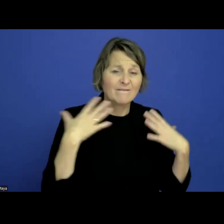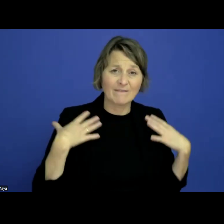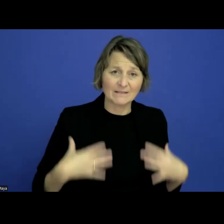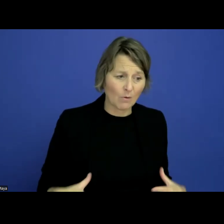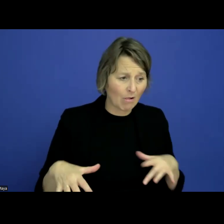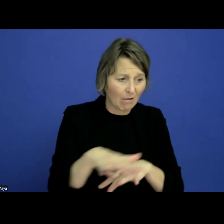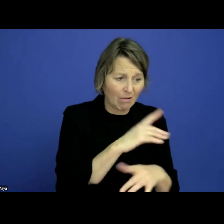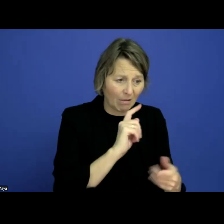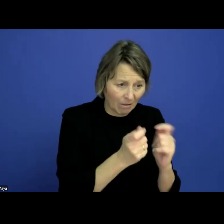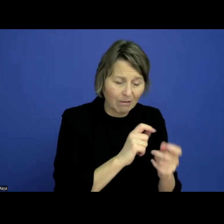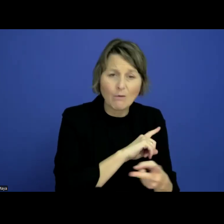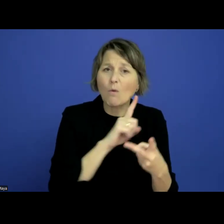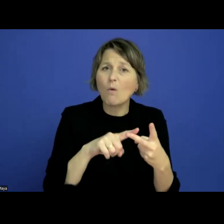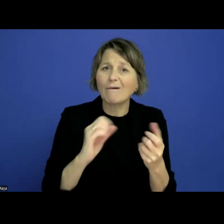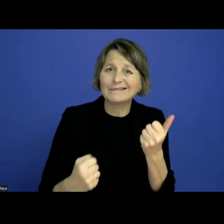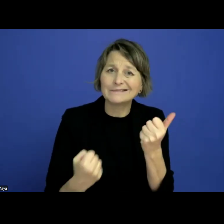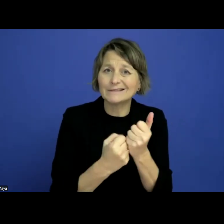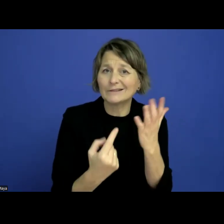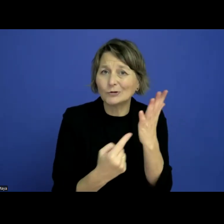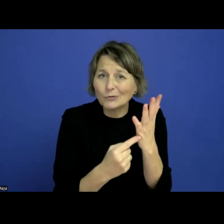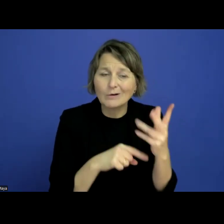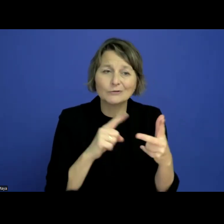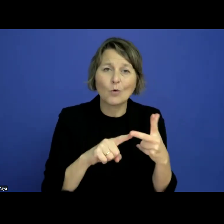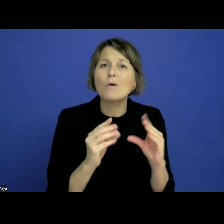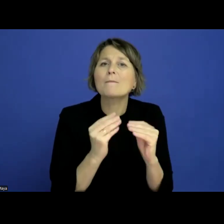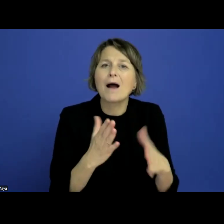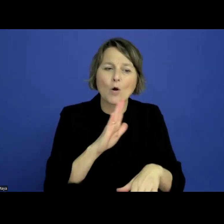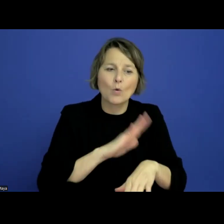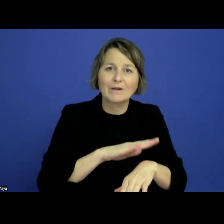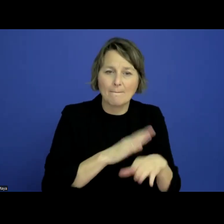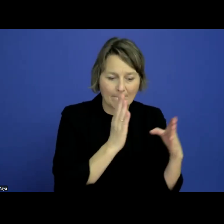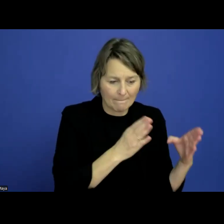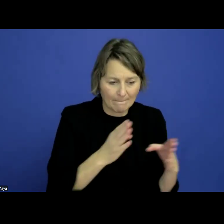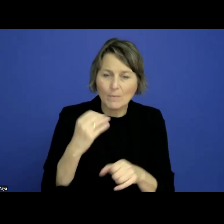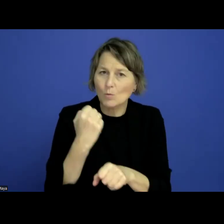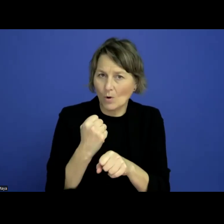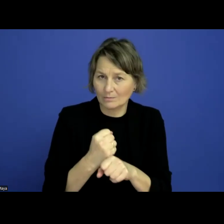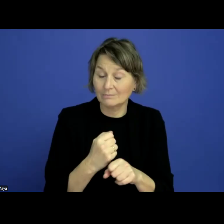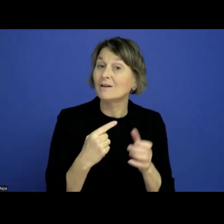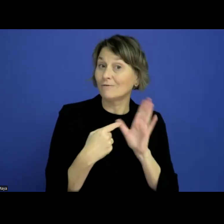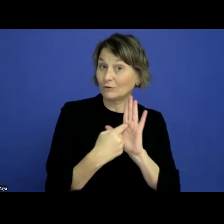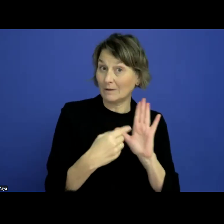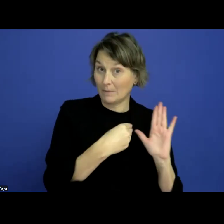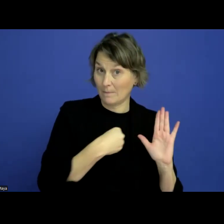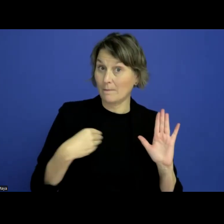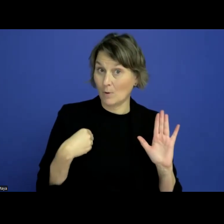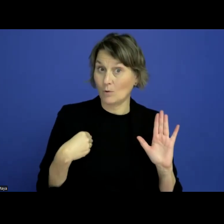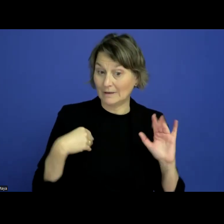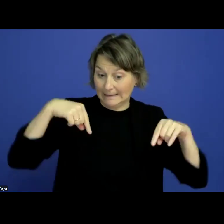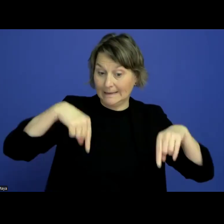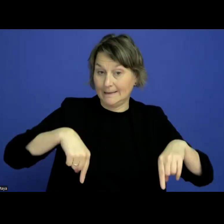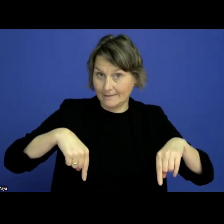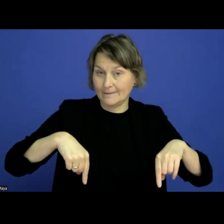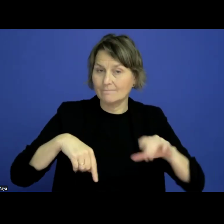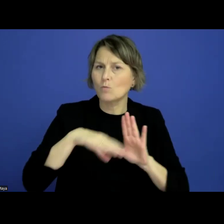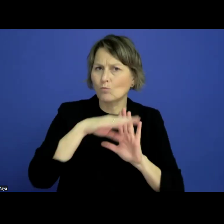work arrangement. And to give you an example, in Poland, we have a program, Win with Capgemini, that has been providing for